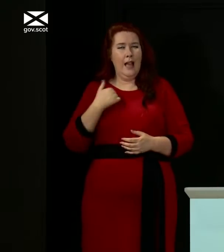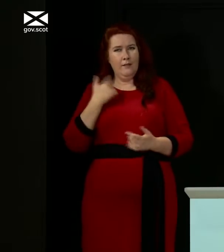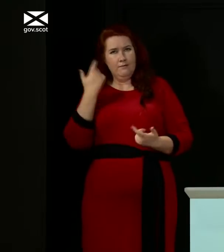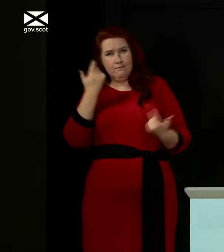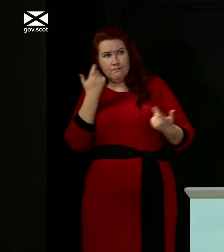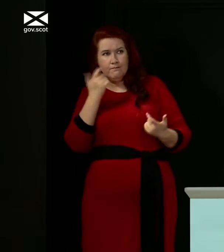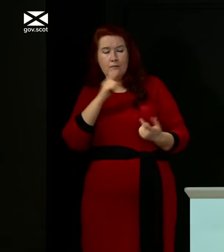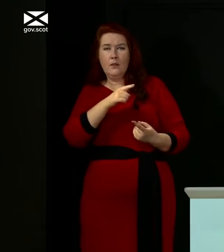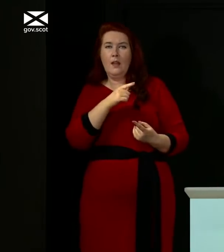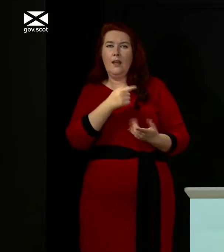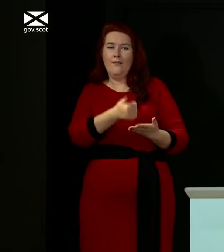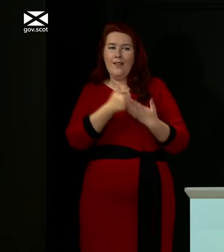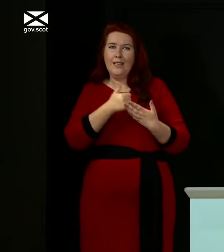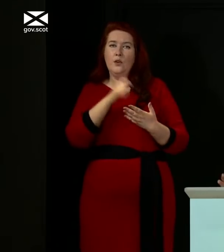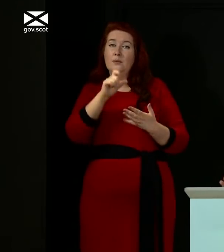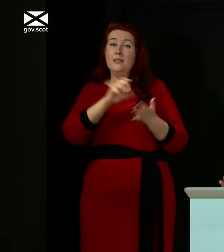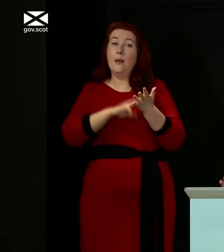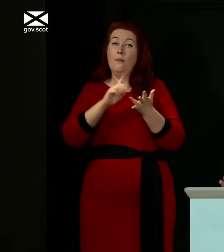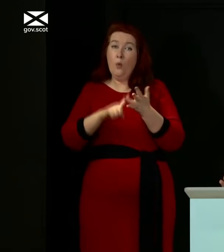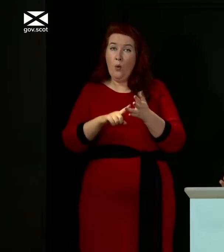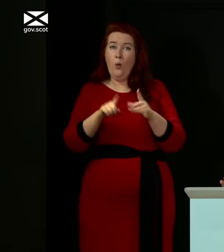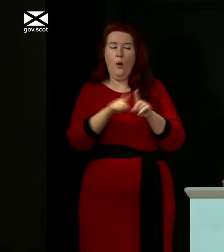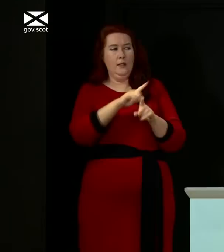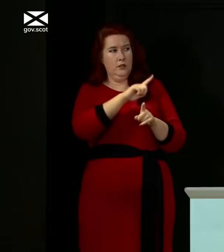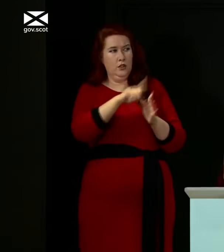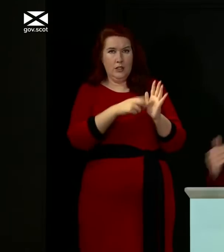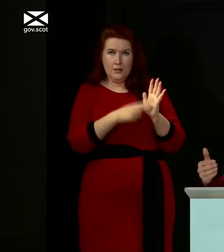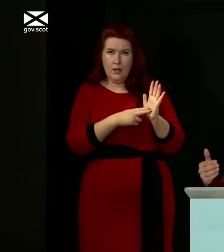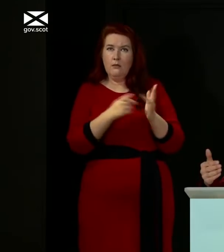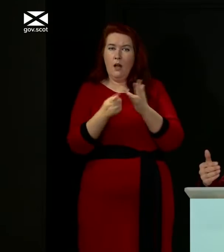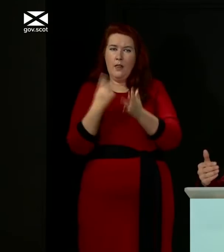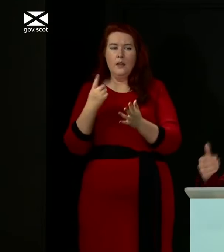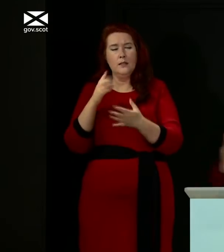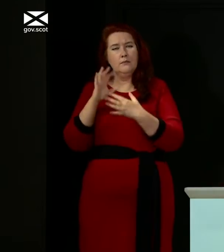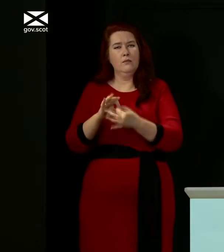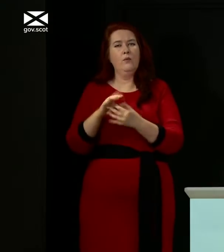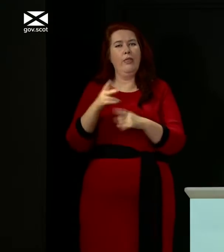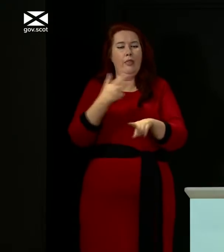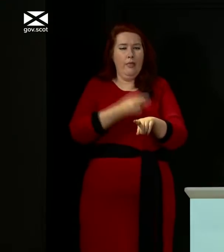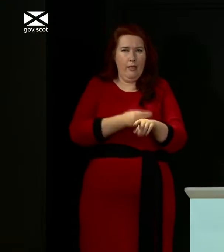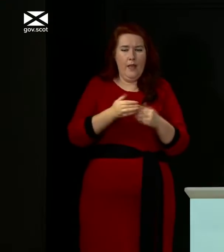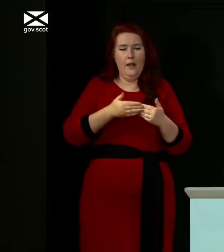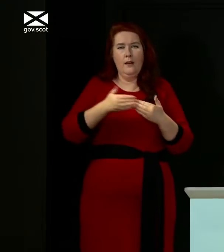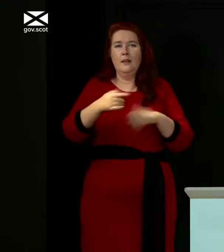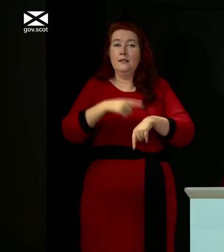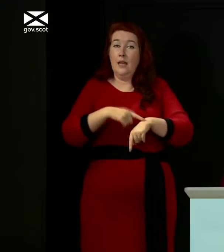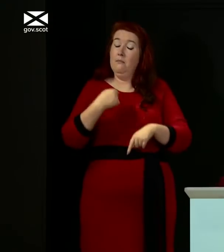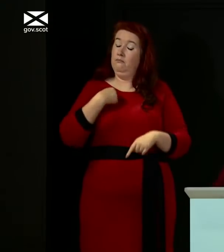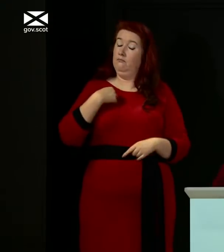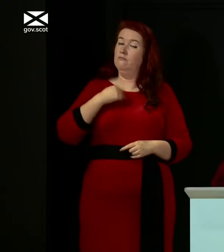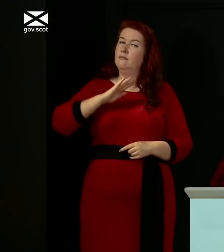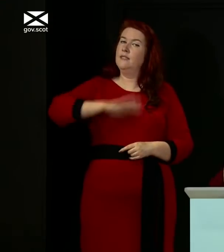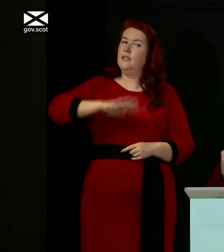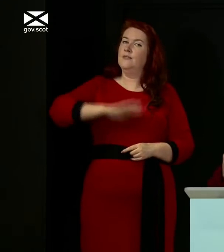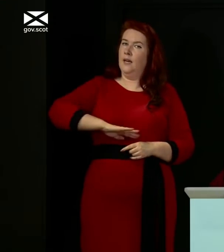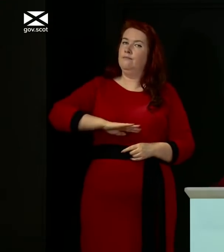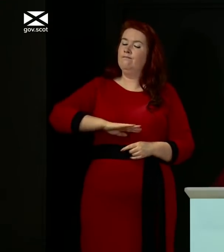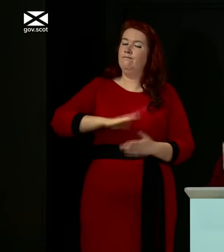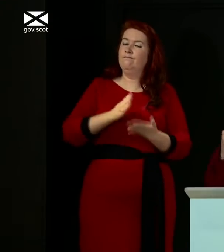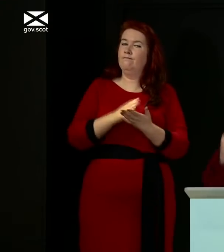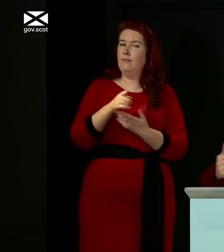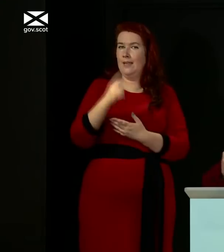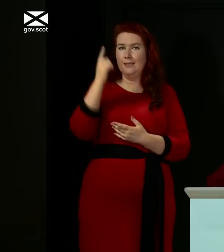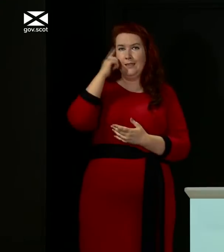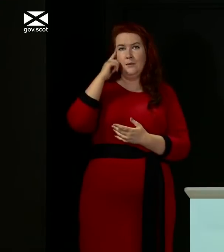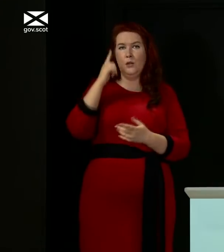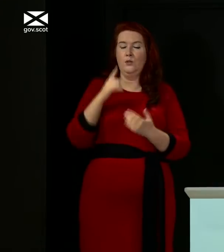advice from the CMO, supported by Jason and others, around the dosage, and I am satisfied that that is a sensible thing to do